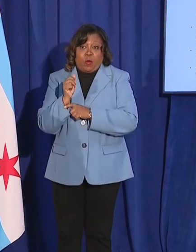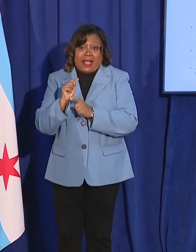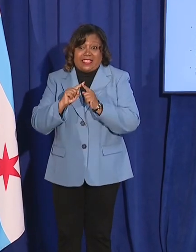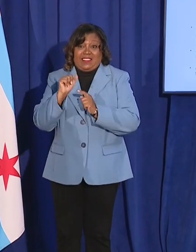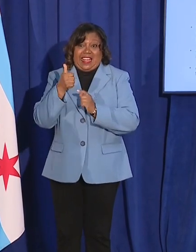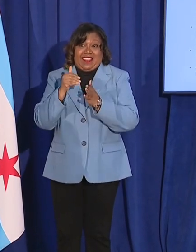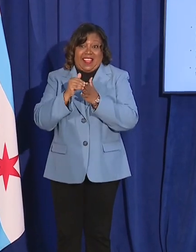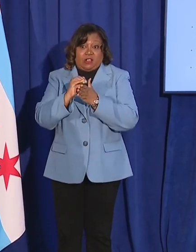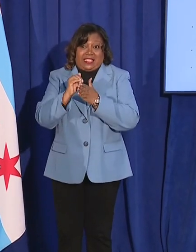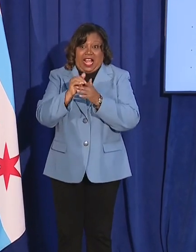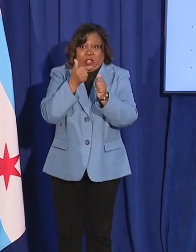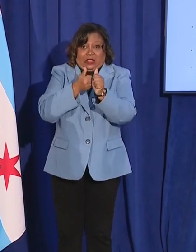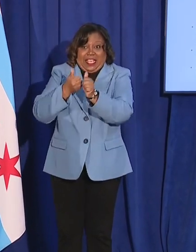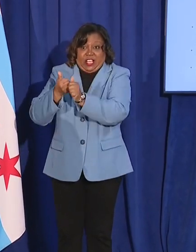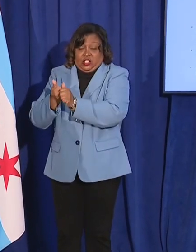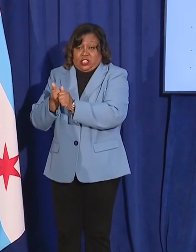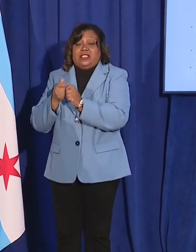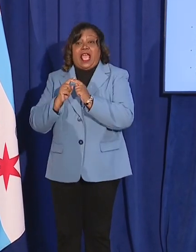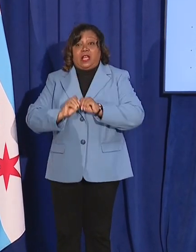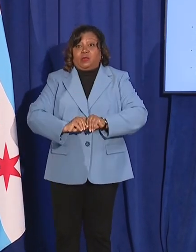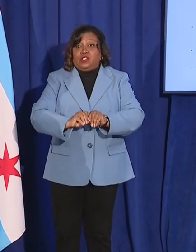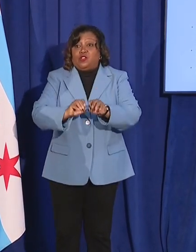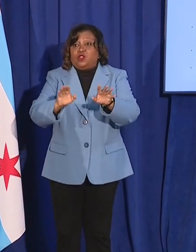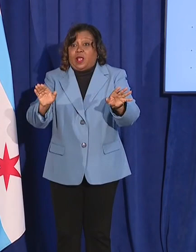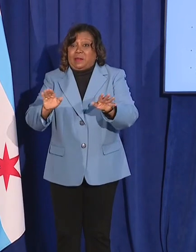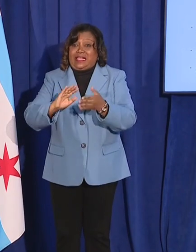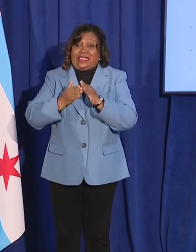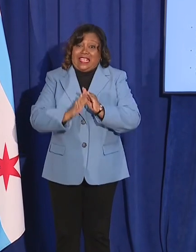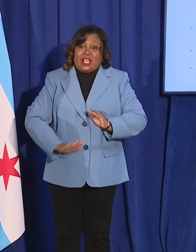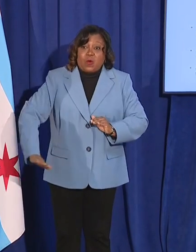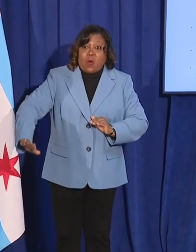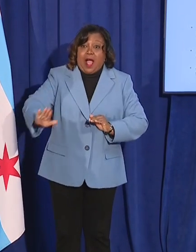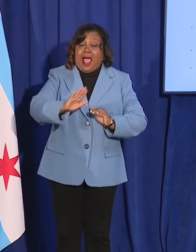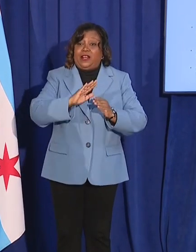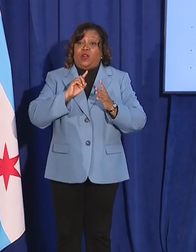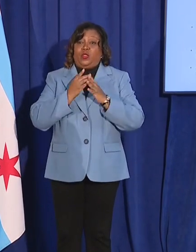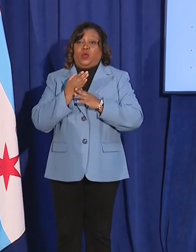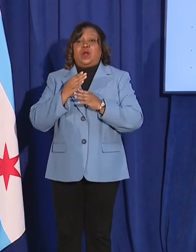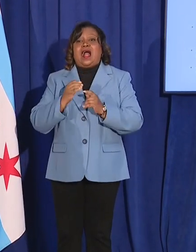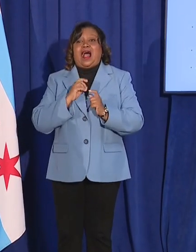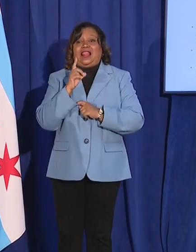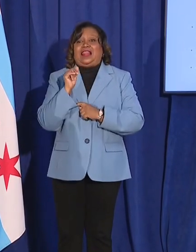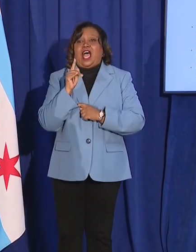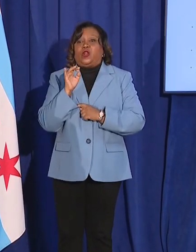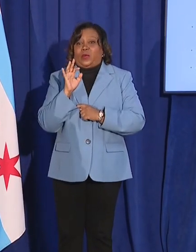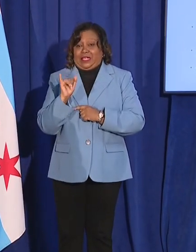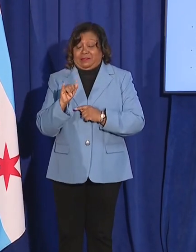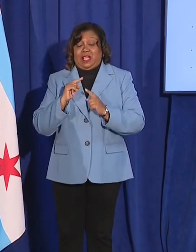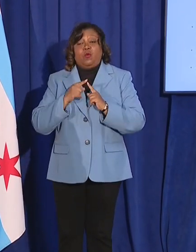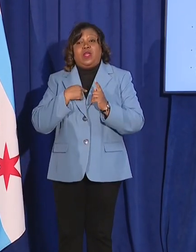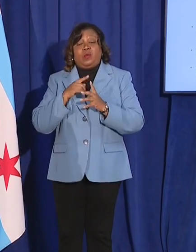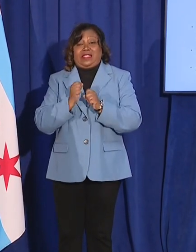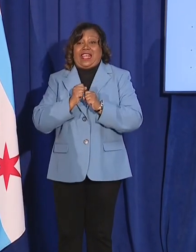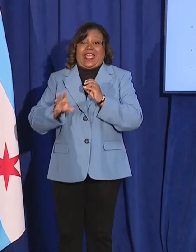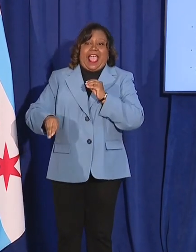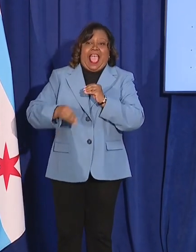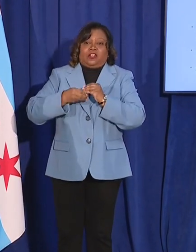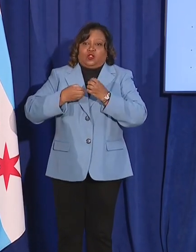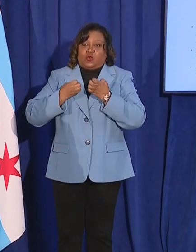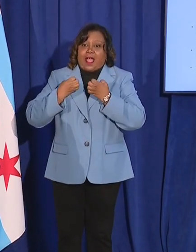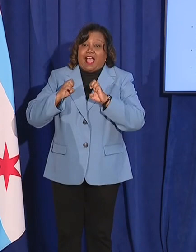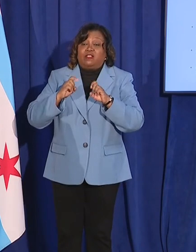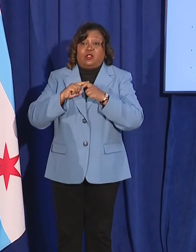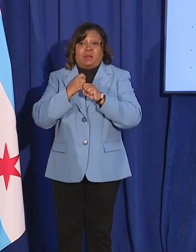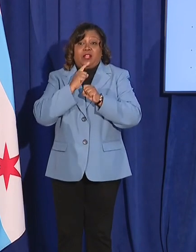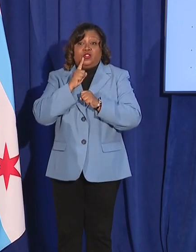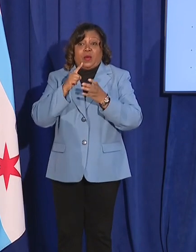of $10,000 each and will be distributed citywide through a lottery. We will take extra effort